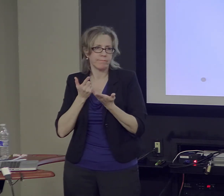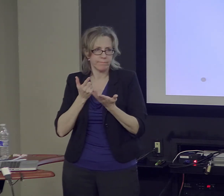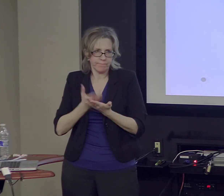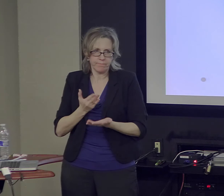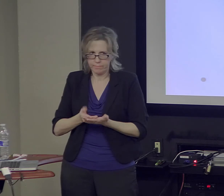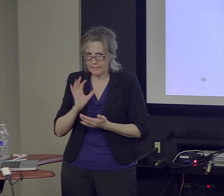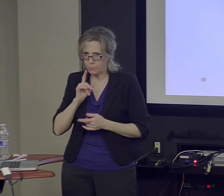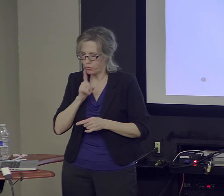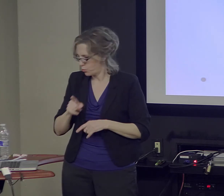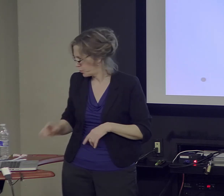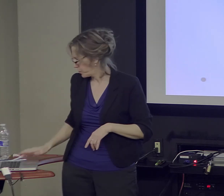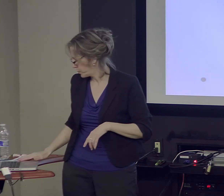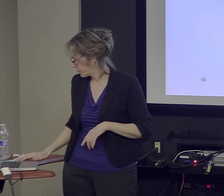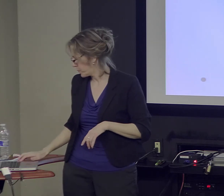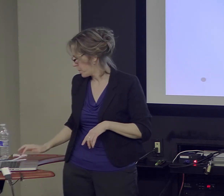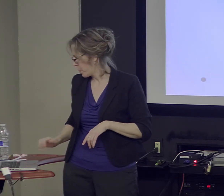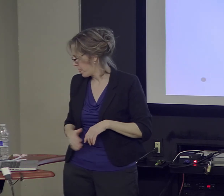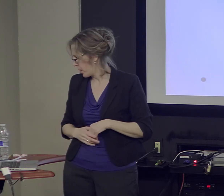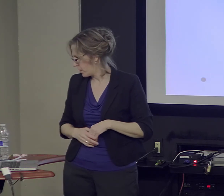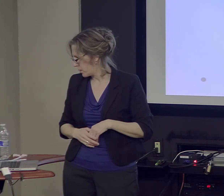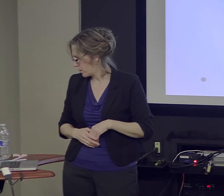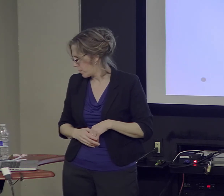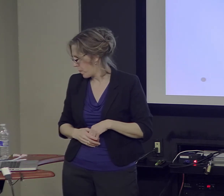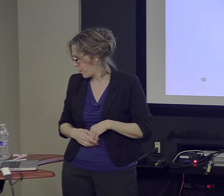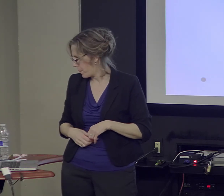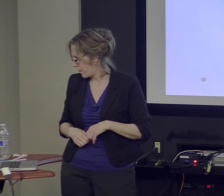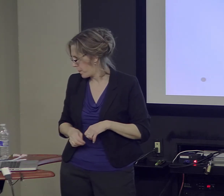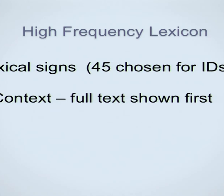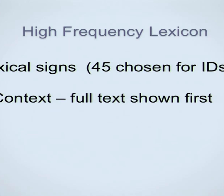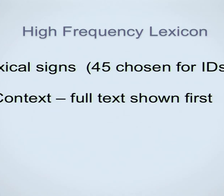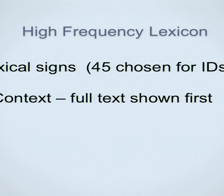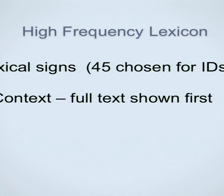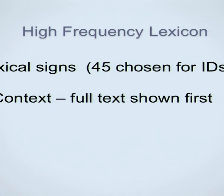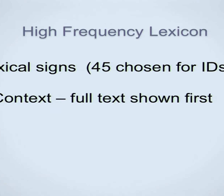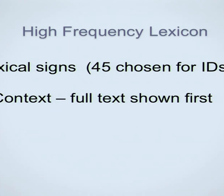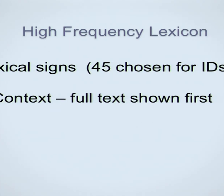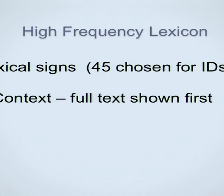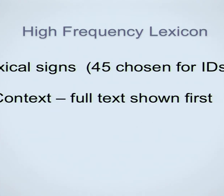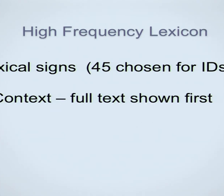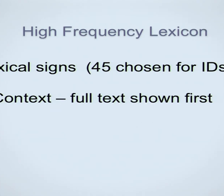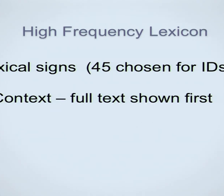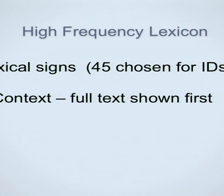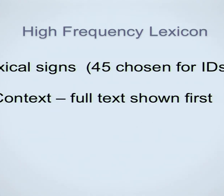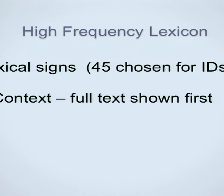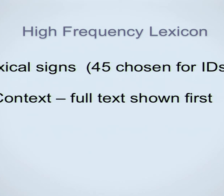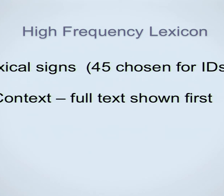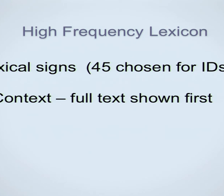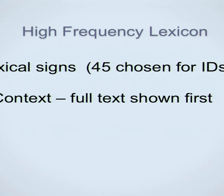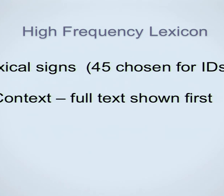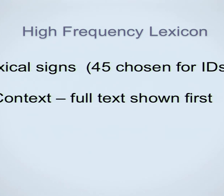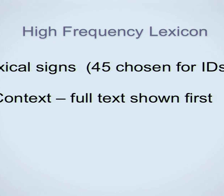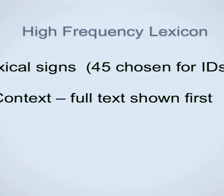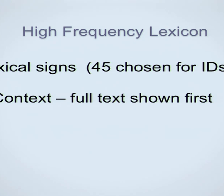when participants viewed this text or video clip in international sign language as compared to their native sign